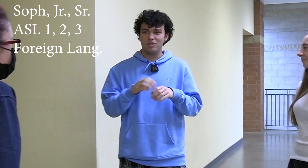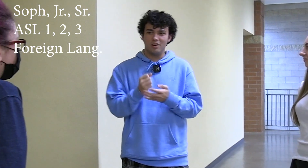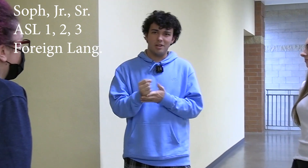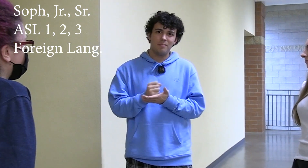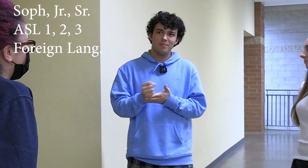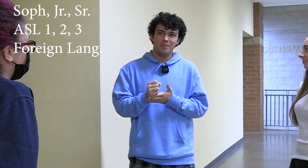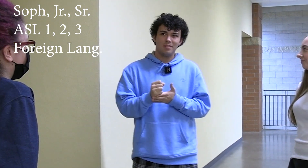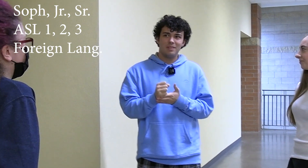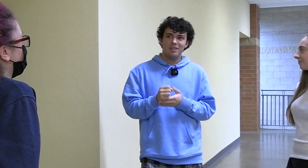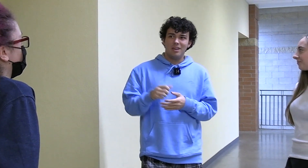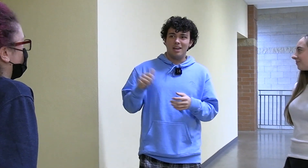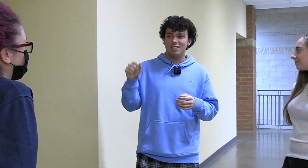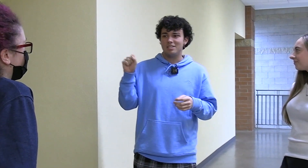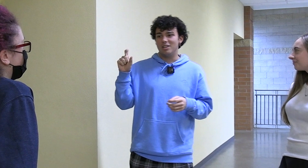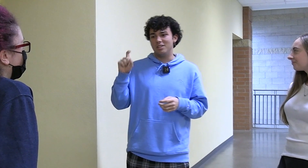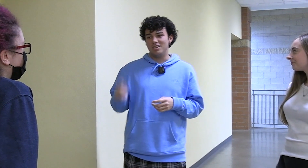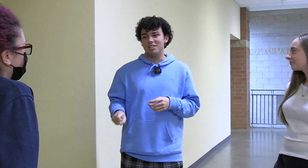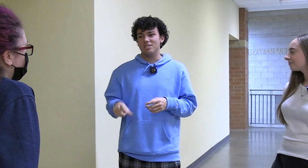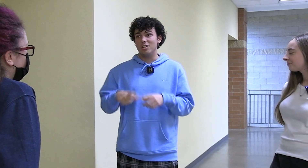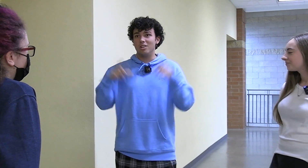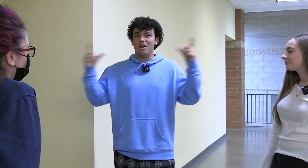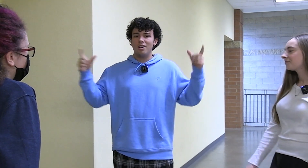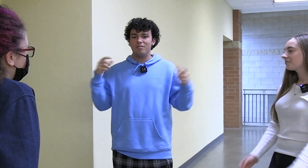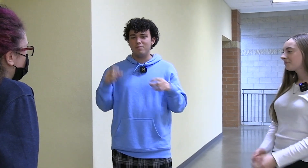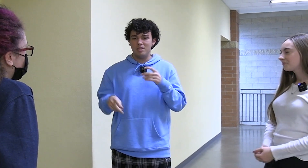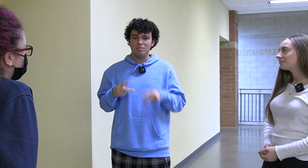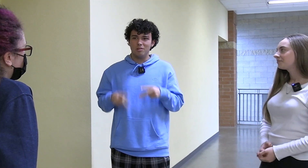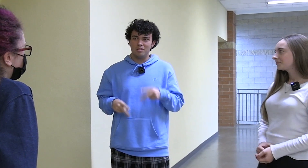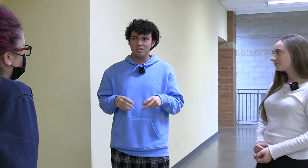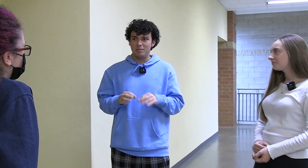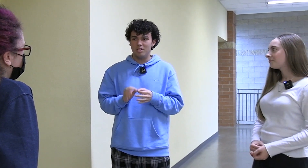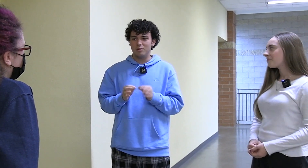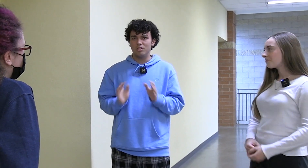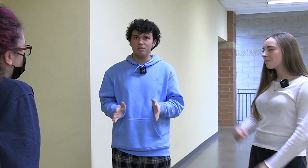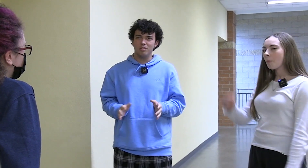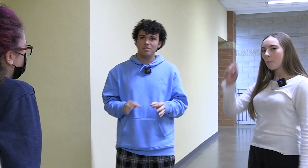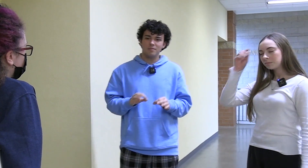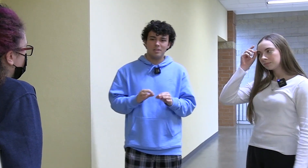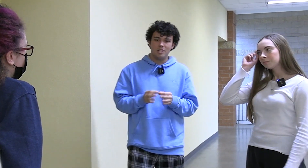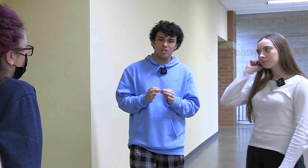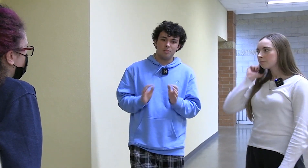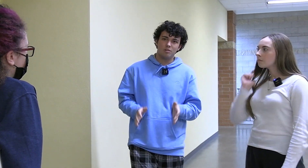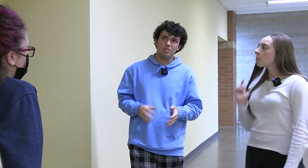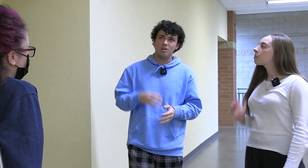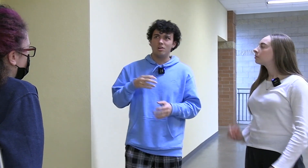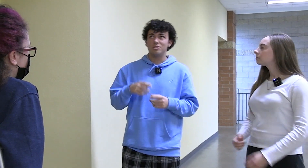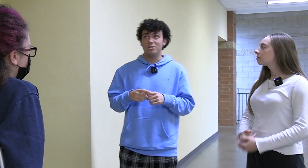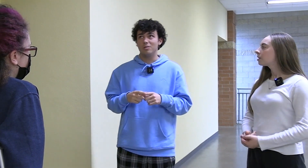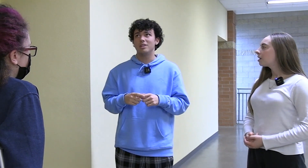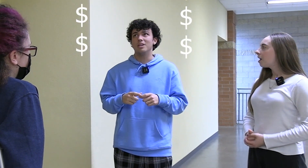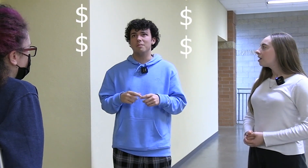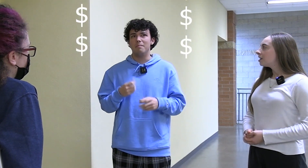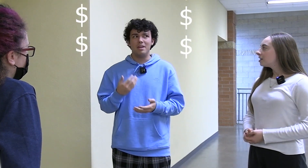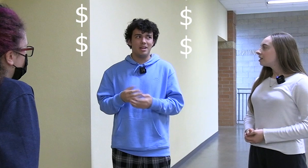credit ASL needs a lot of people to become interpreters interpreters also can make